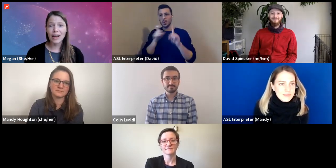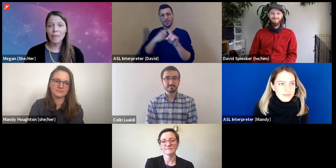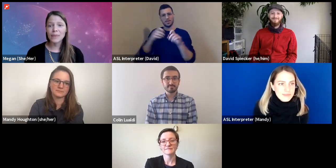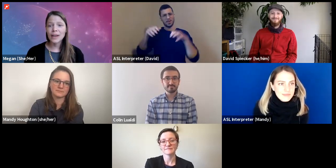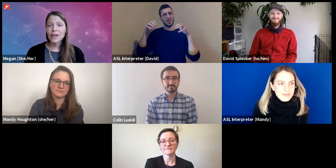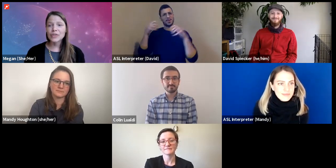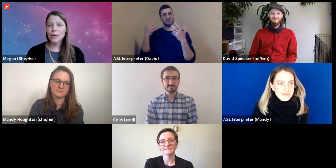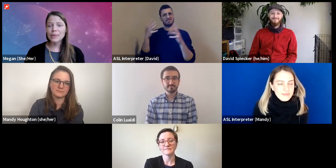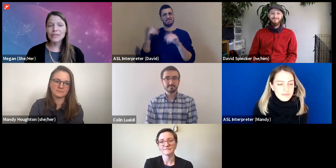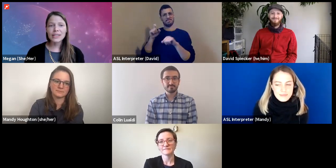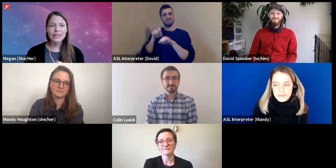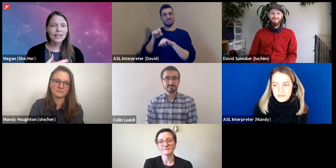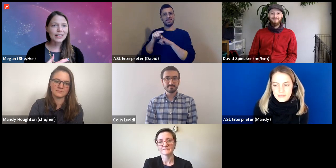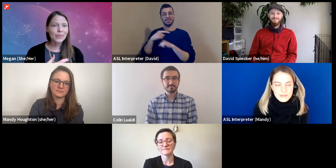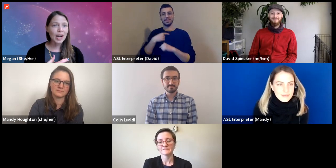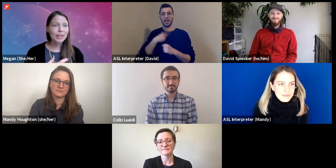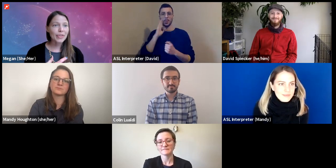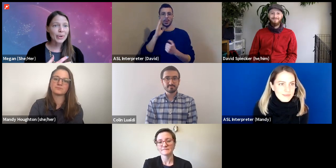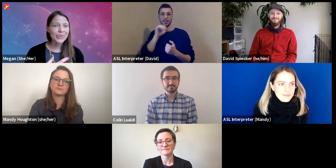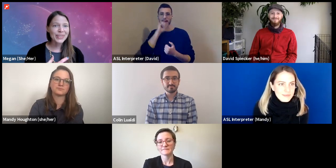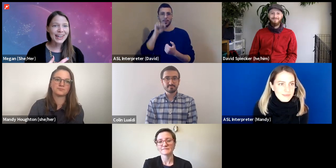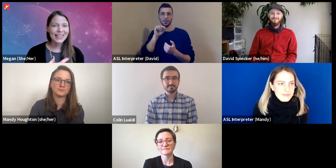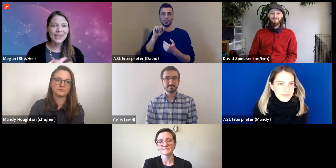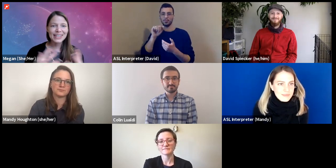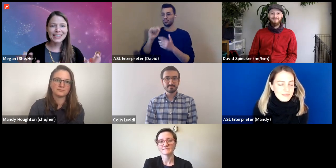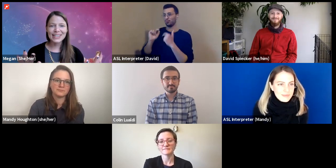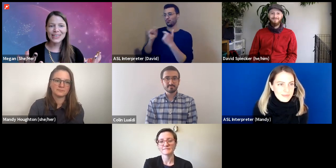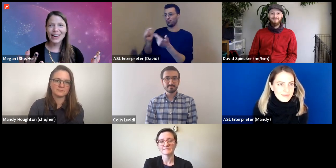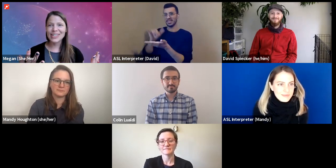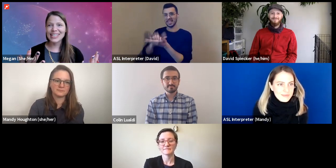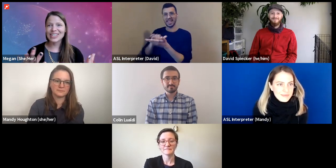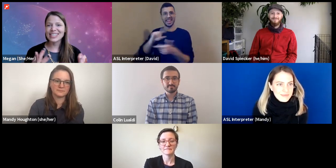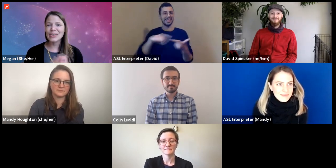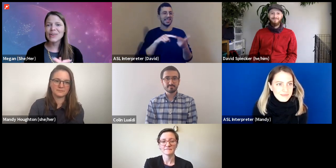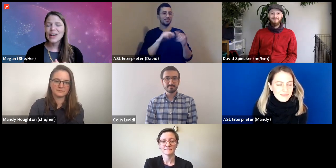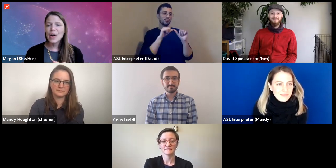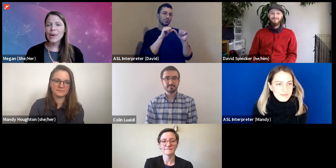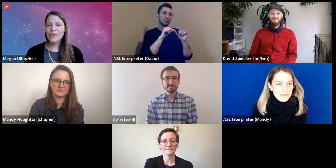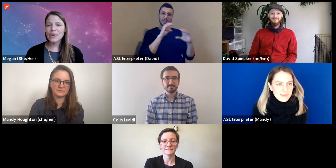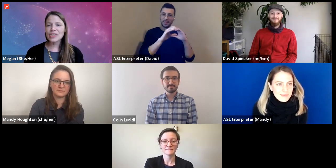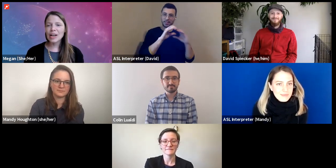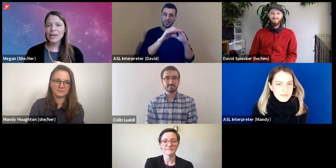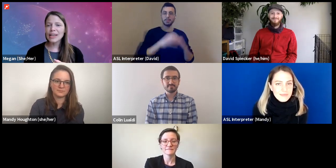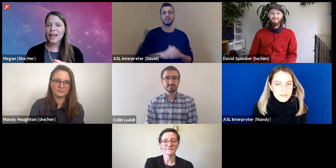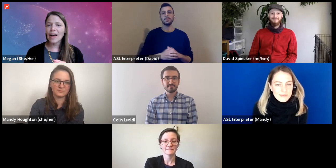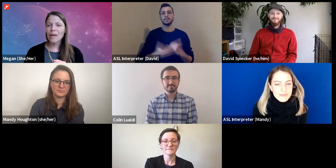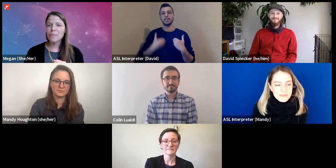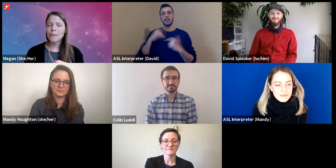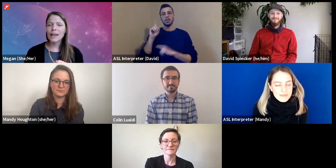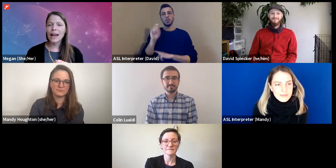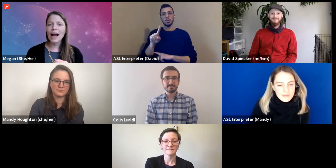audience. So I would love to get to a couple of those, and then we can continue the conversation. So we have a question coming